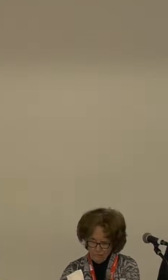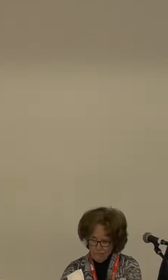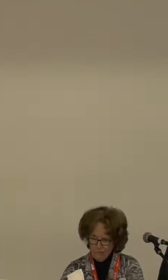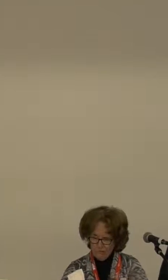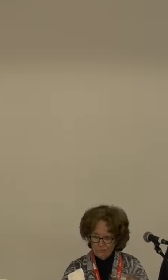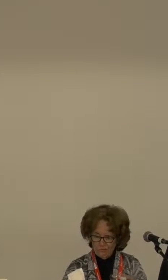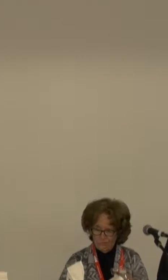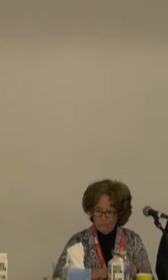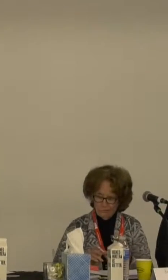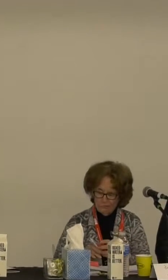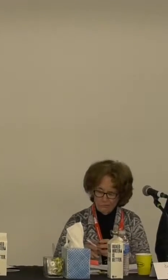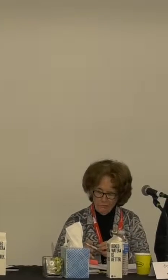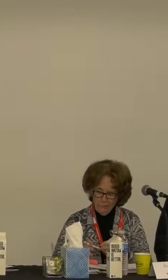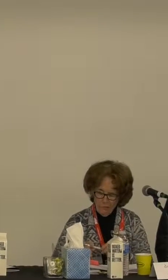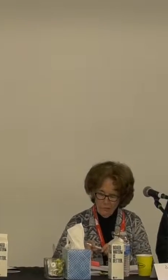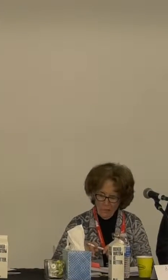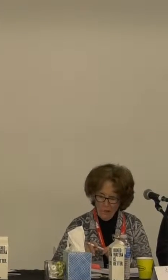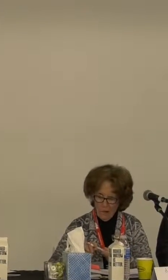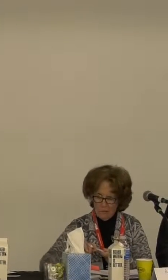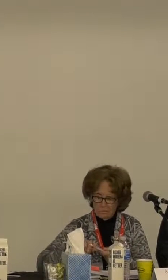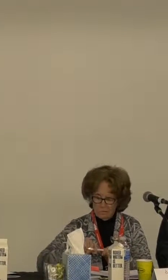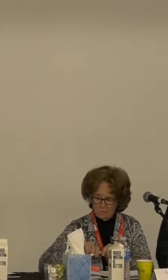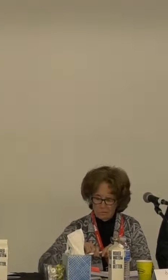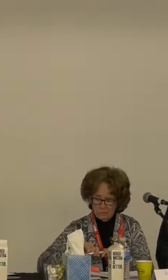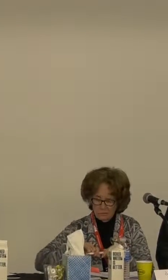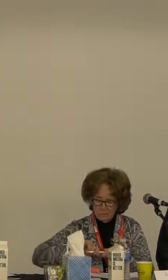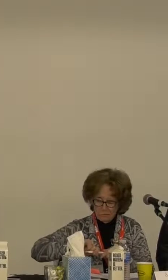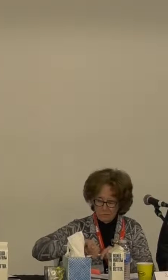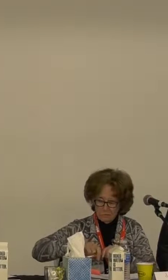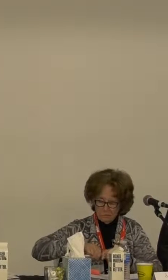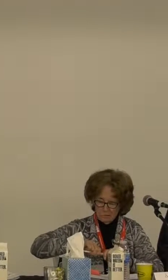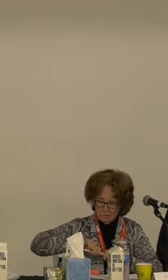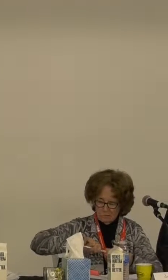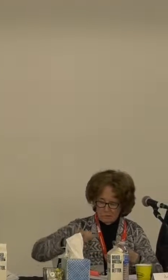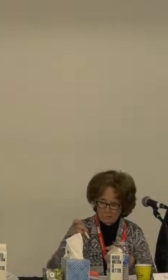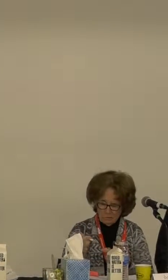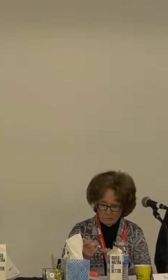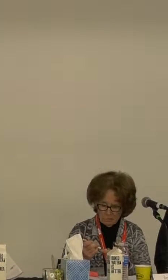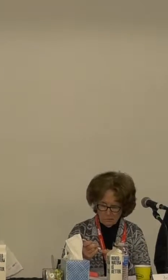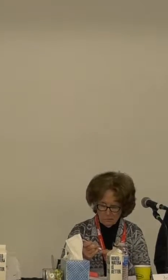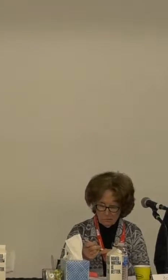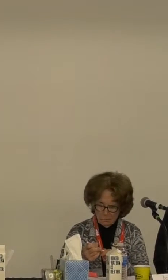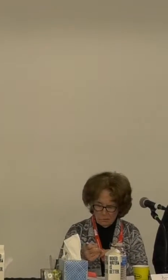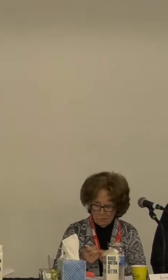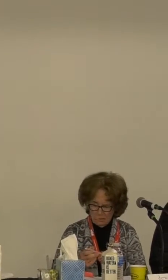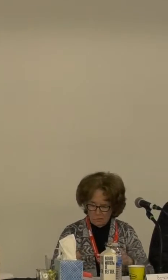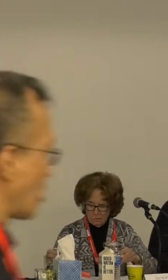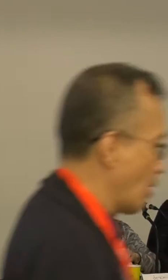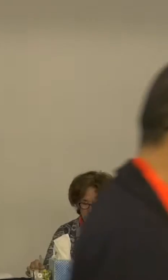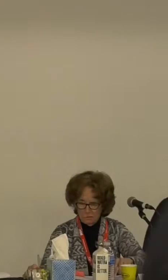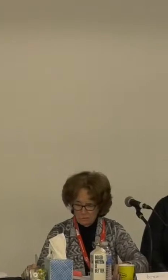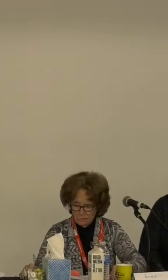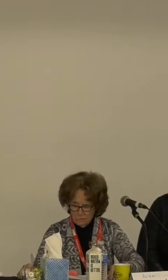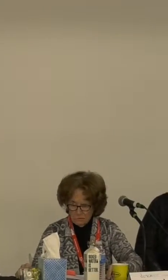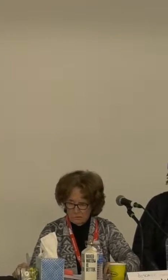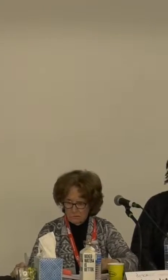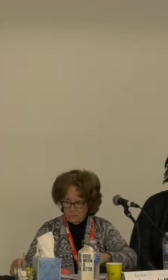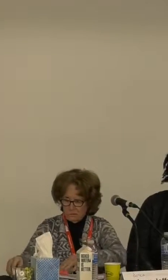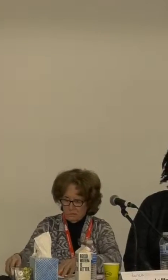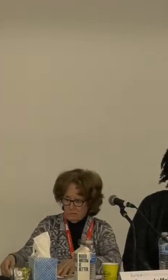of NYC Dance and Workforce Demographics. So this report is grounded in research from DataArt's